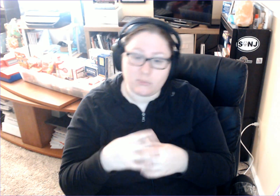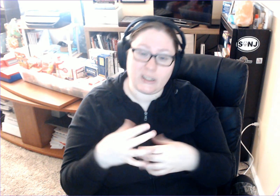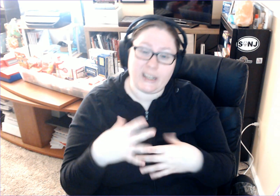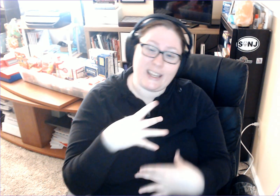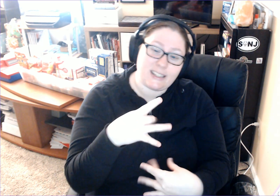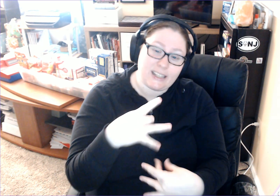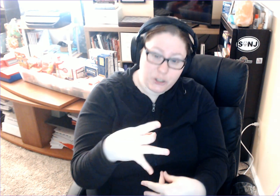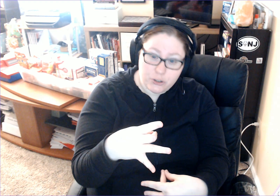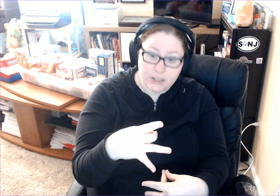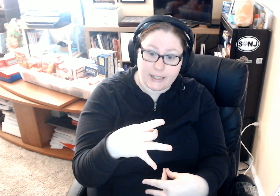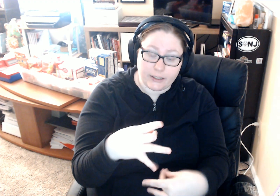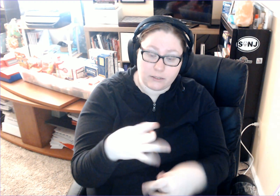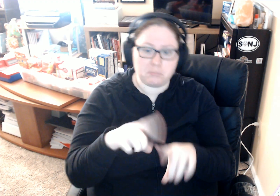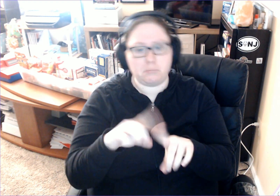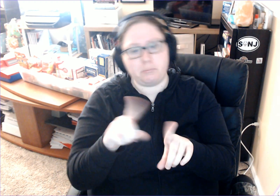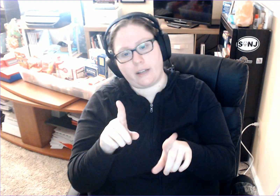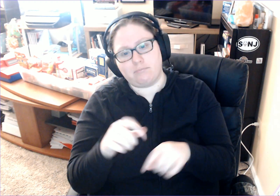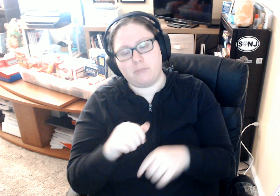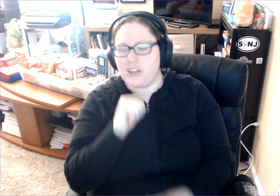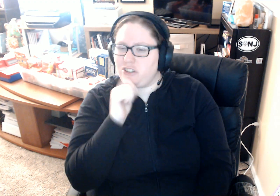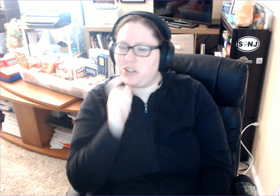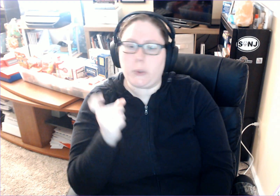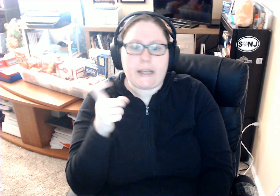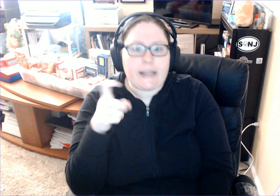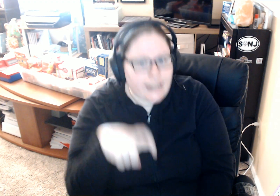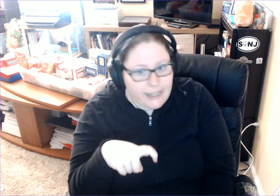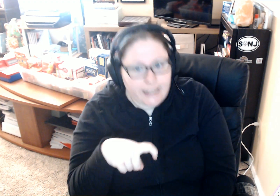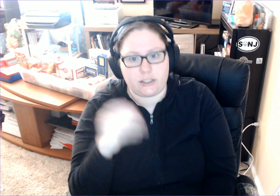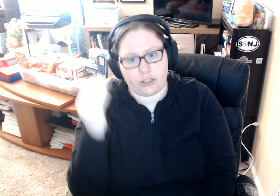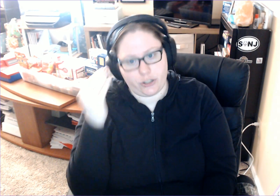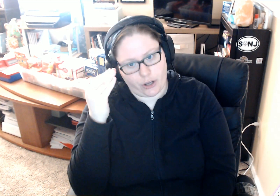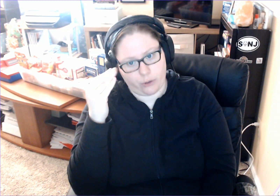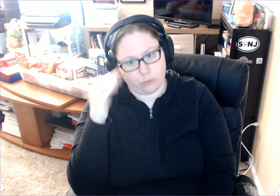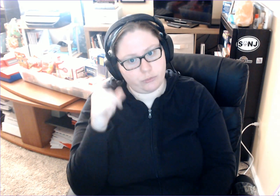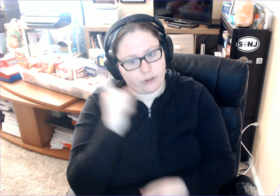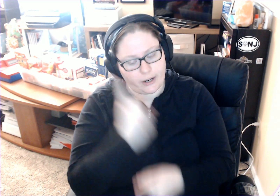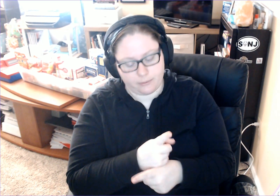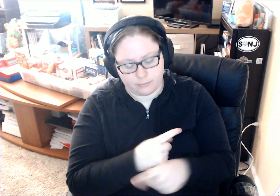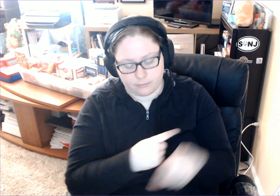It's interesting, but you don't need to know, right?